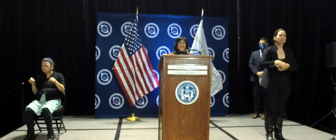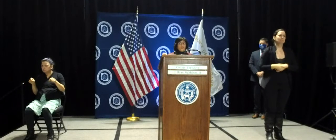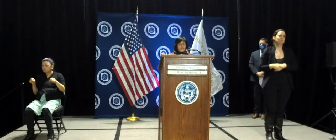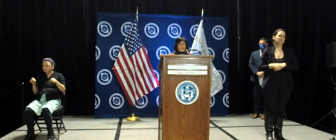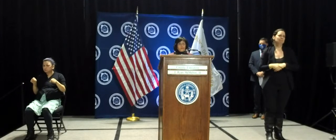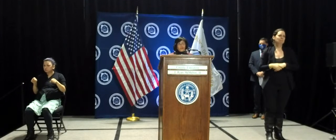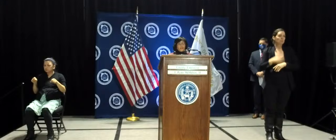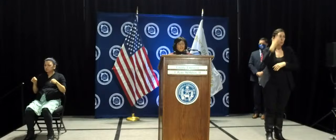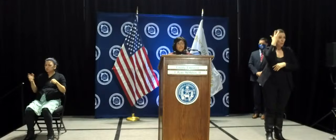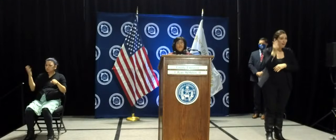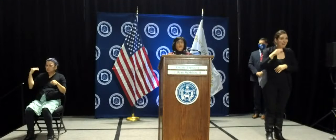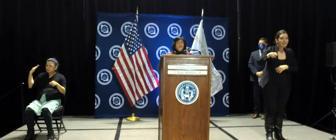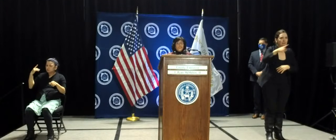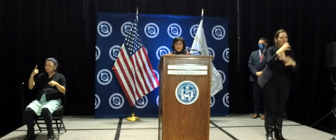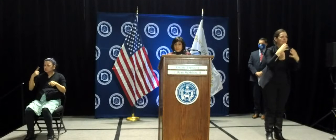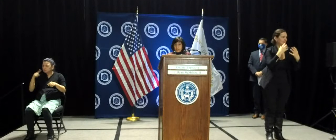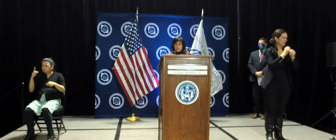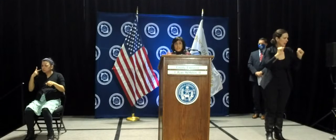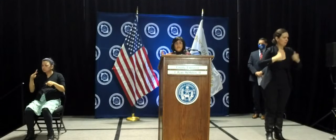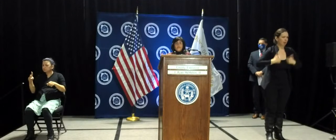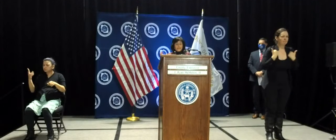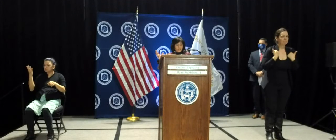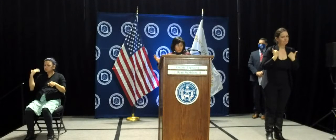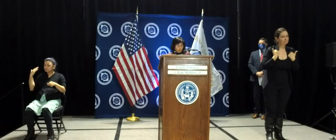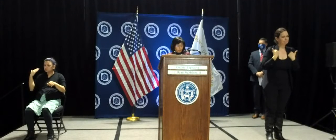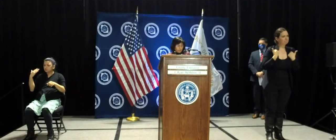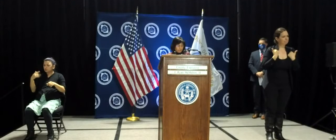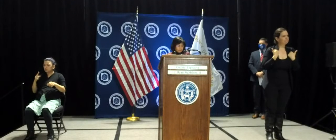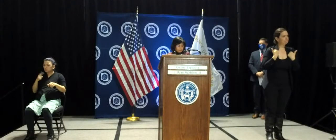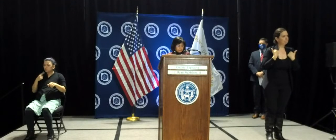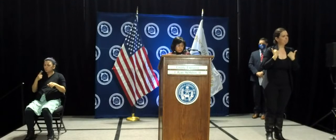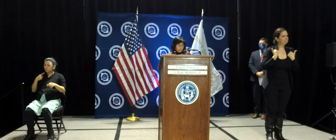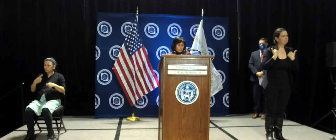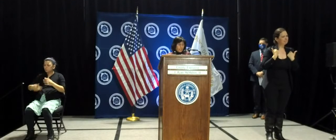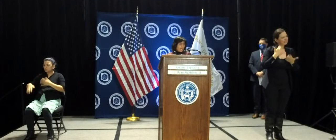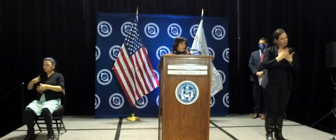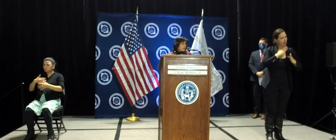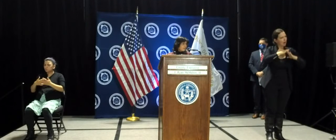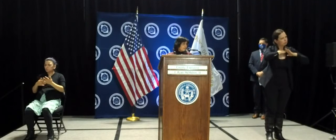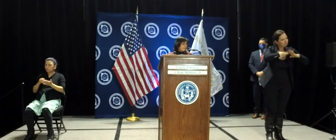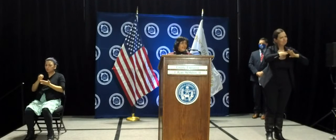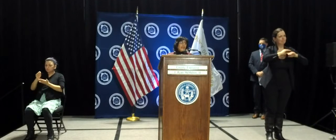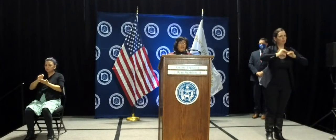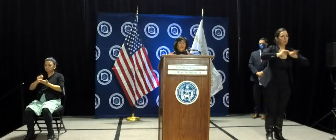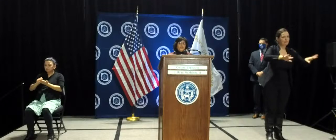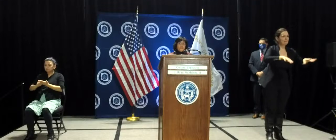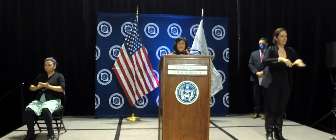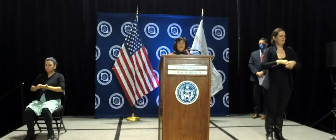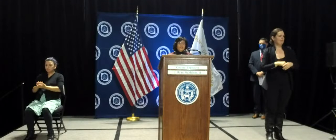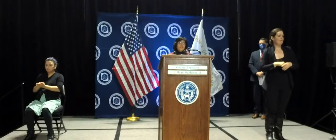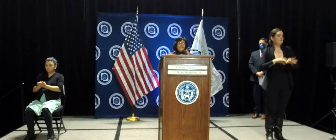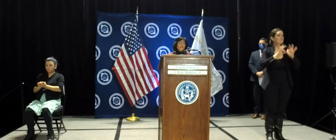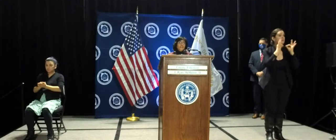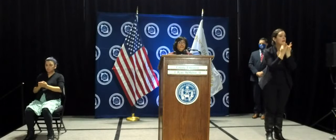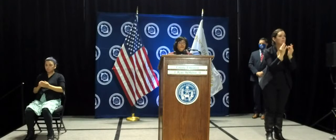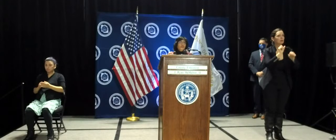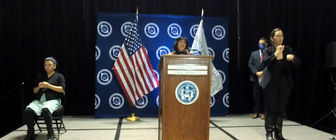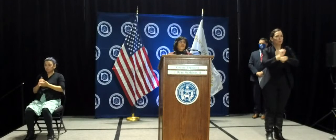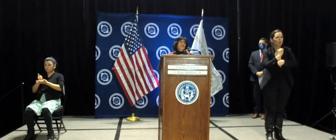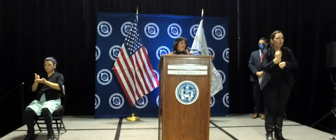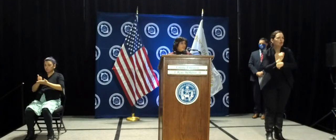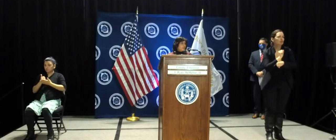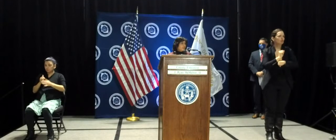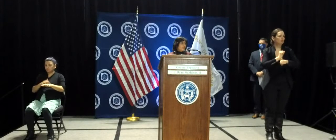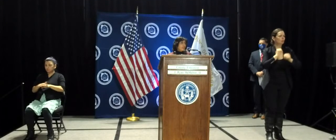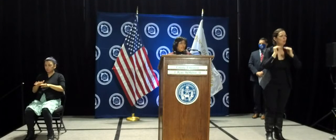avoid transmission of virus within your family and friends and workplace. Help us, please, to